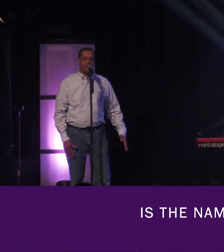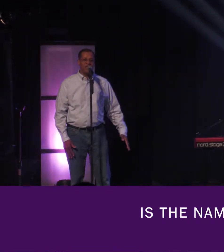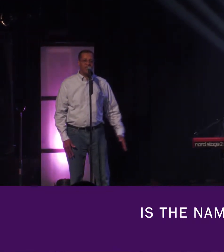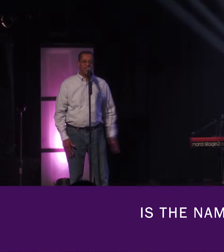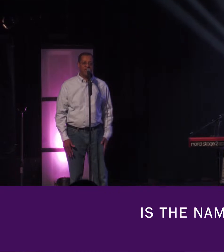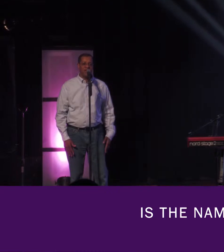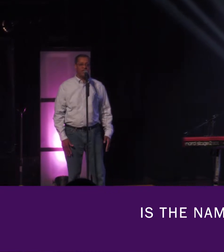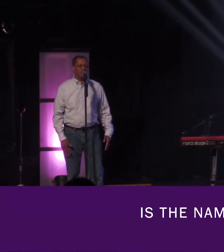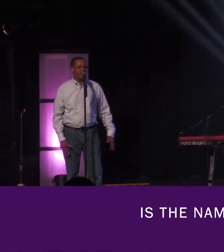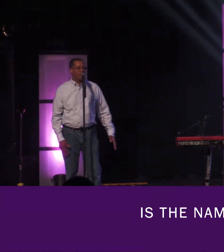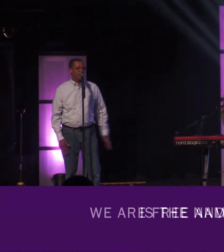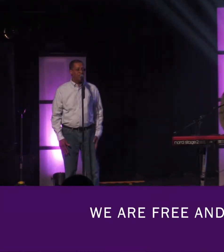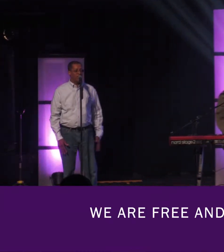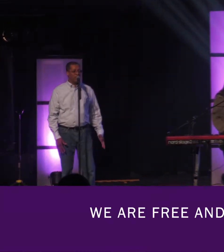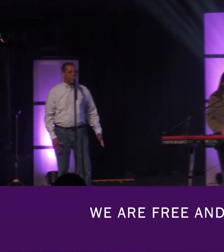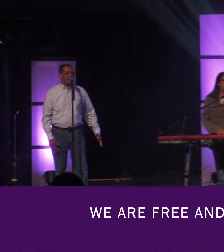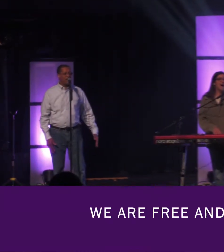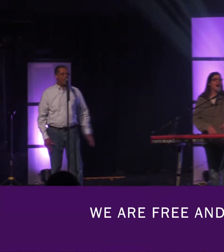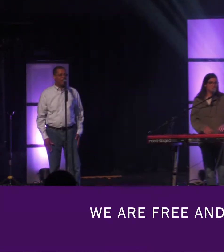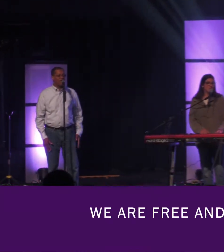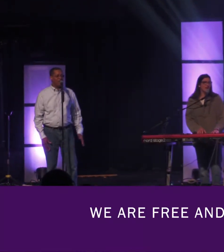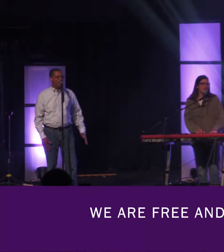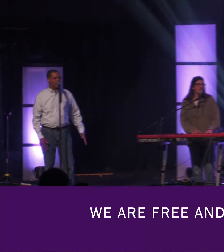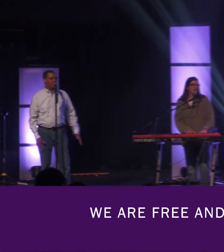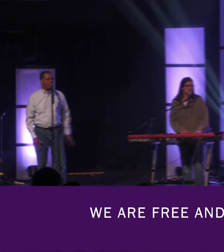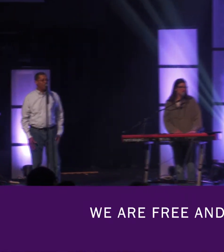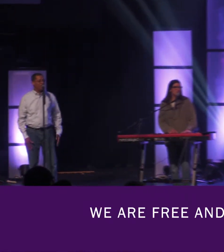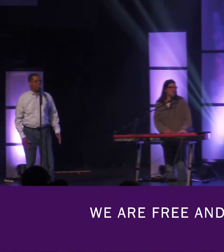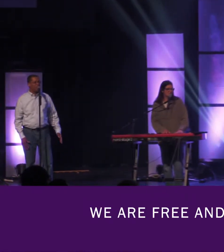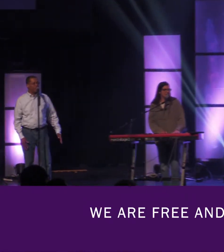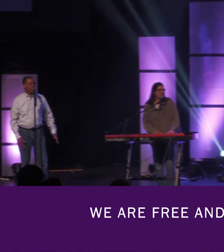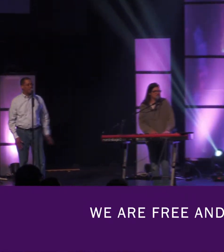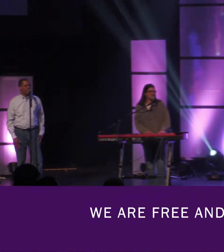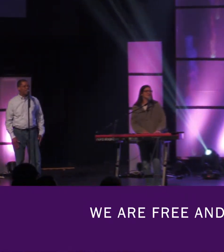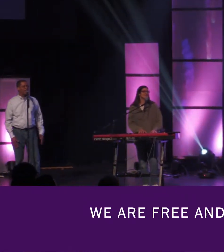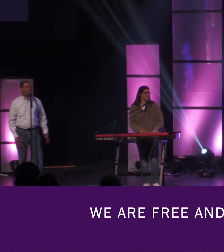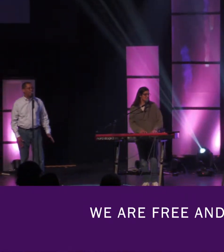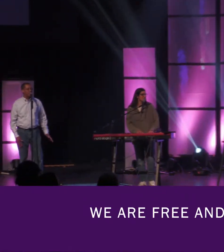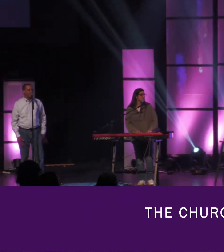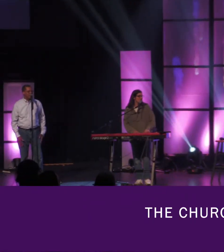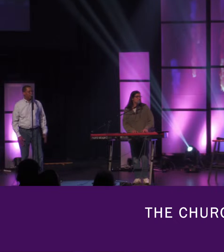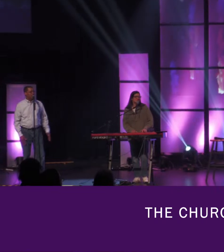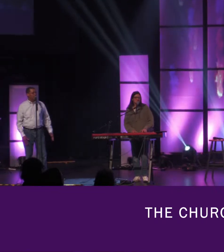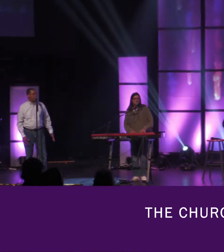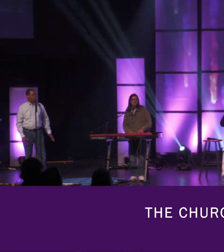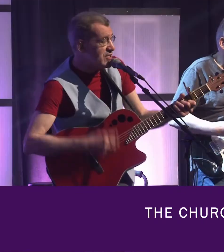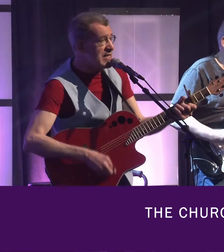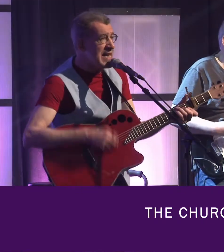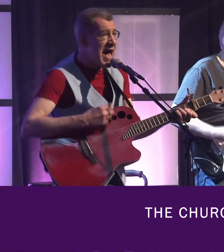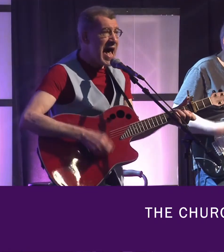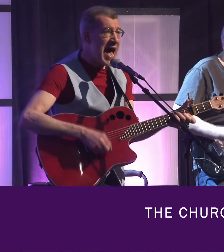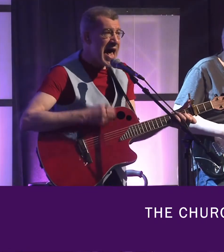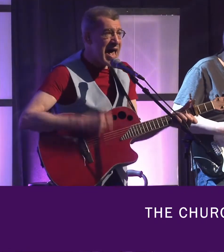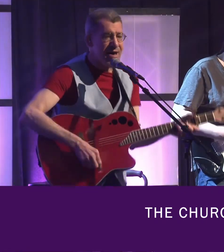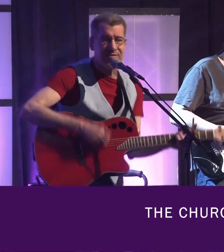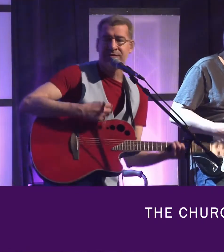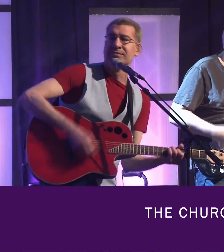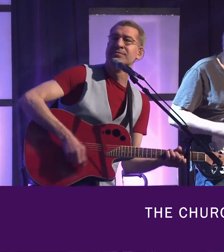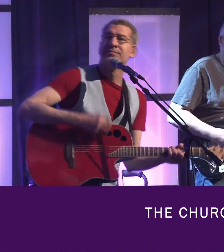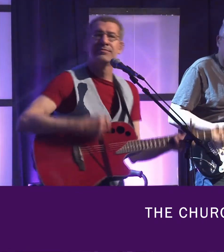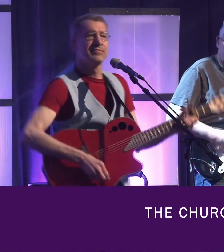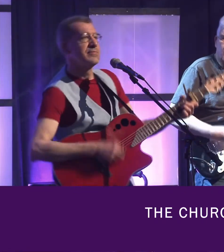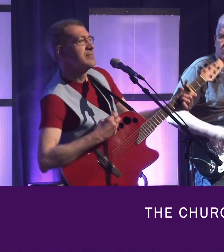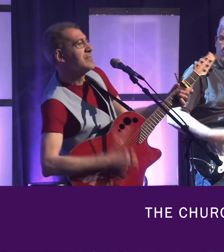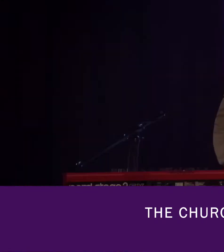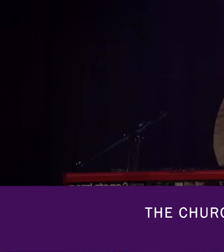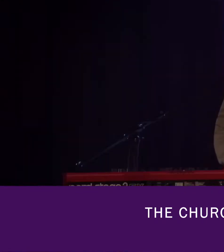of Jesus. We are free and you are with us. The church is alive.